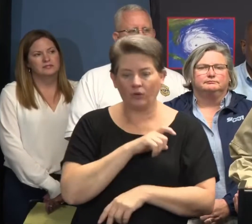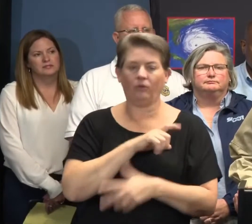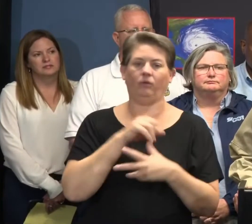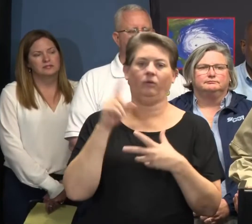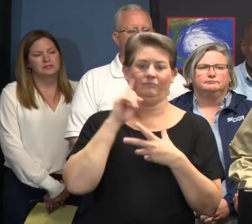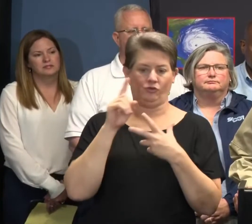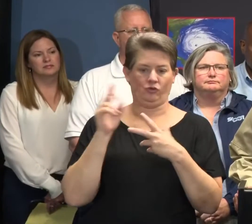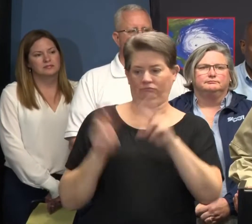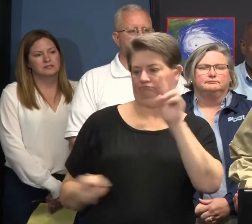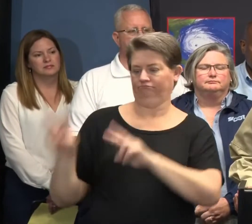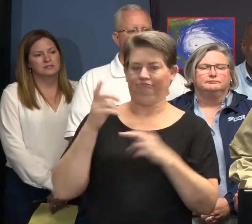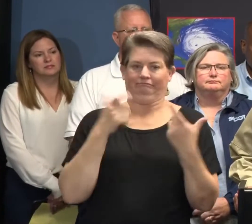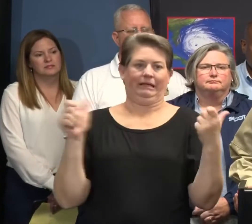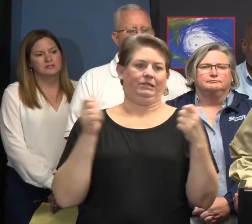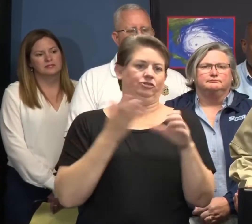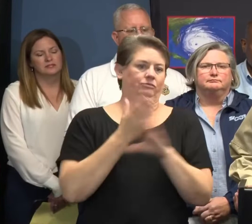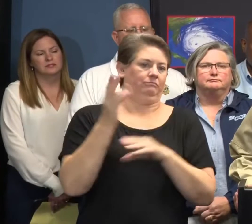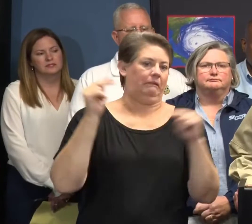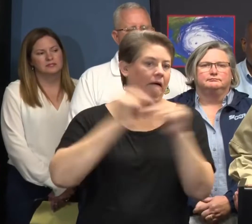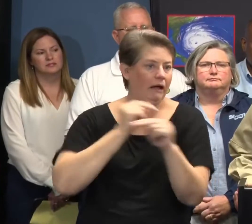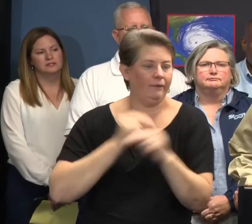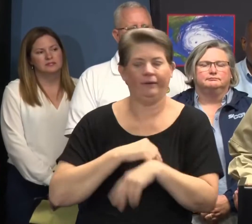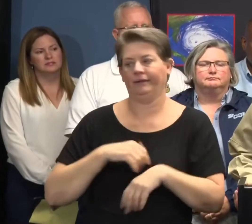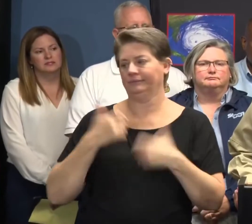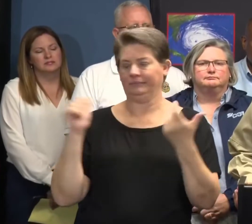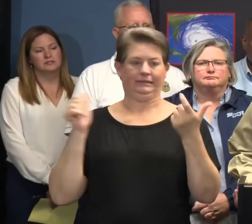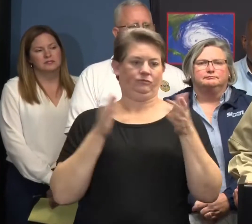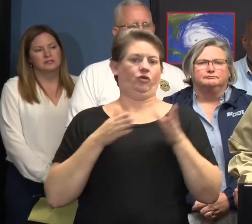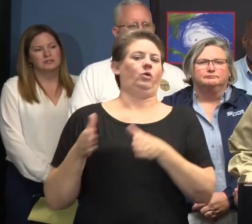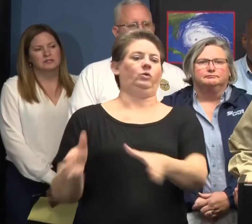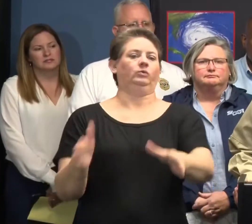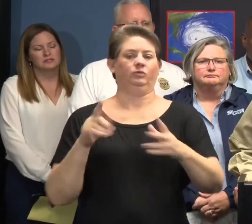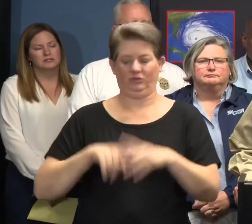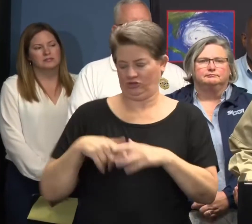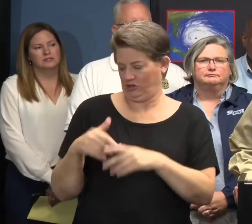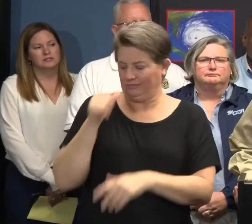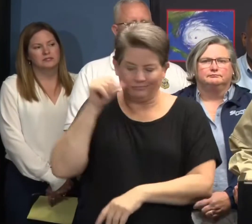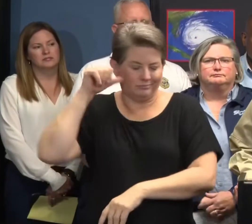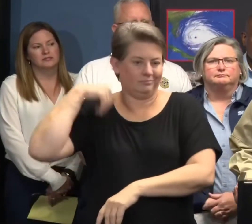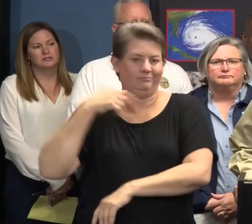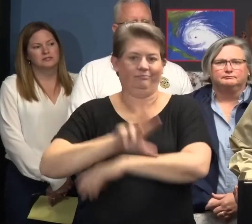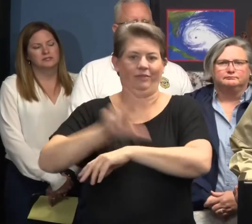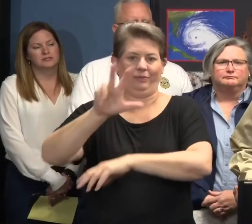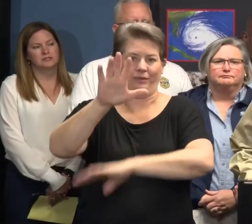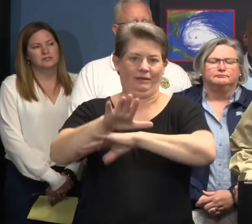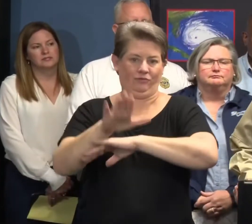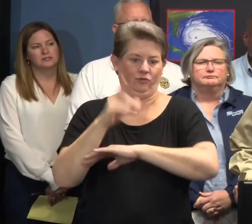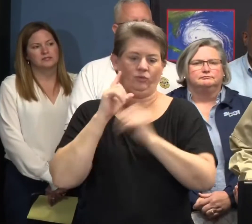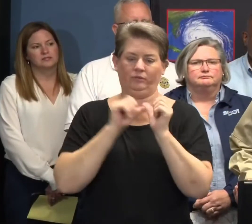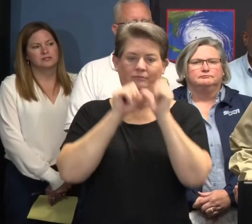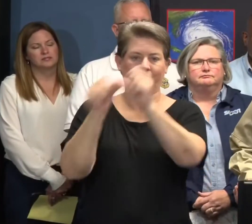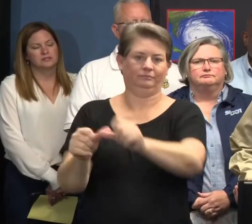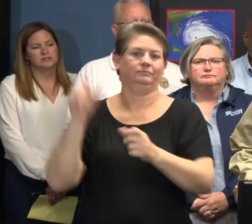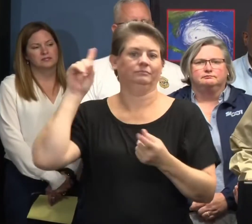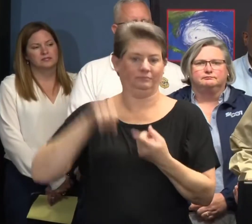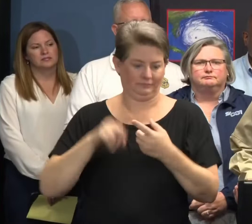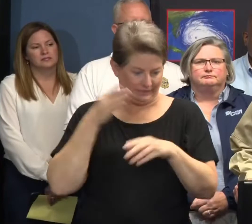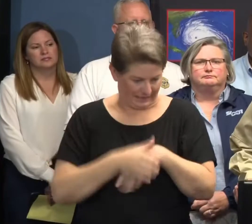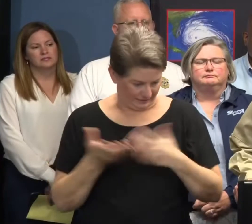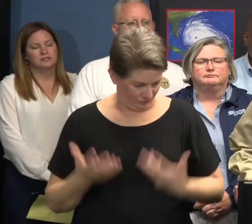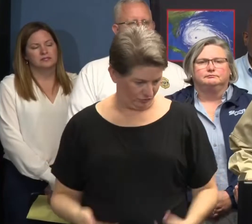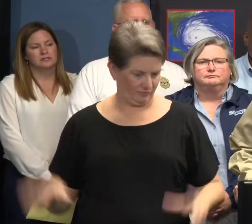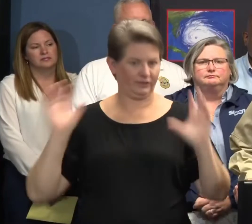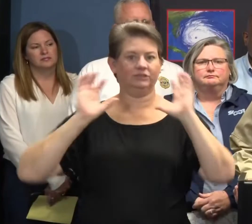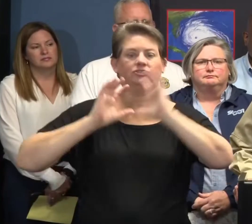major highways, interstate, major roadways. We started that at 3 p.m. yesterday afternoon, and we'll continue that until after the